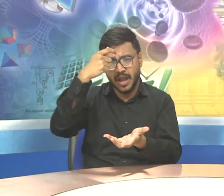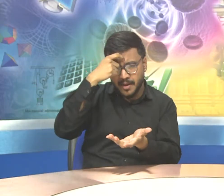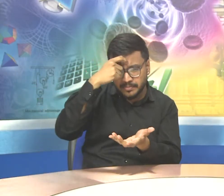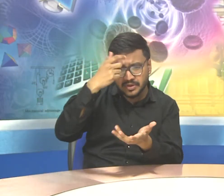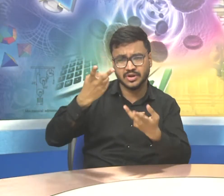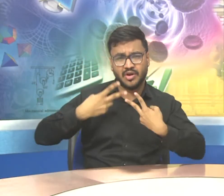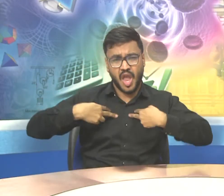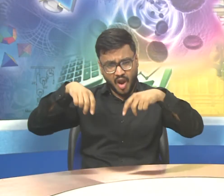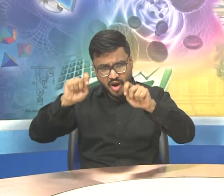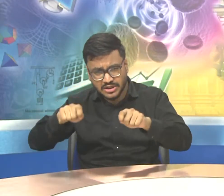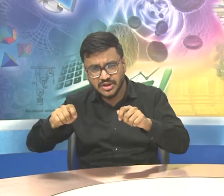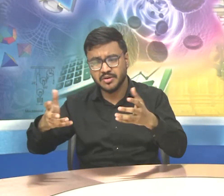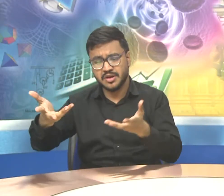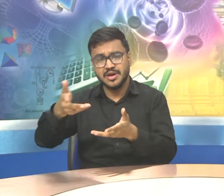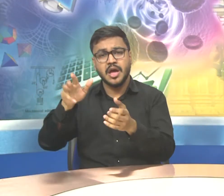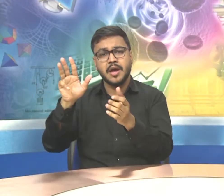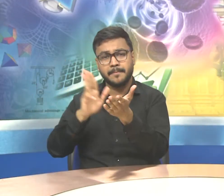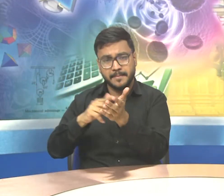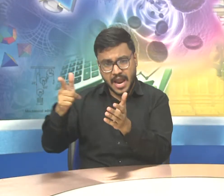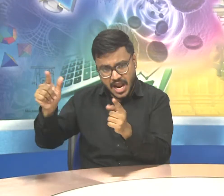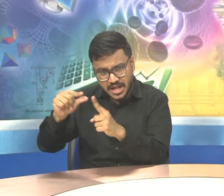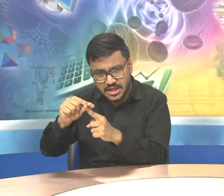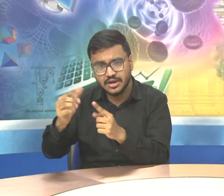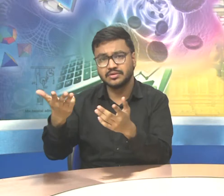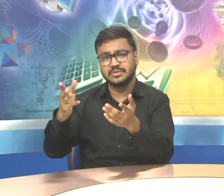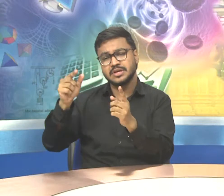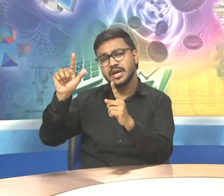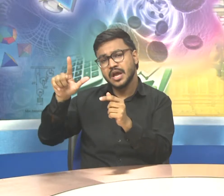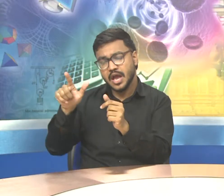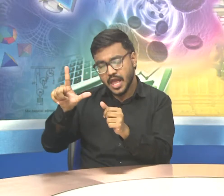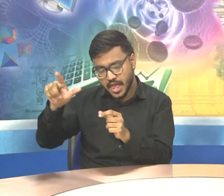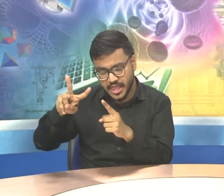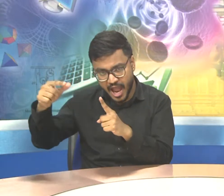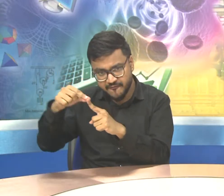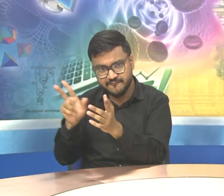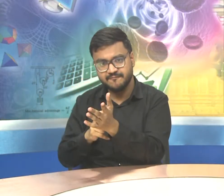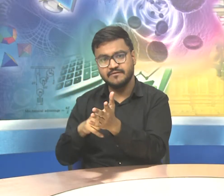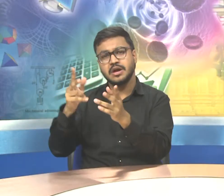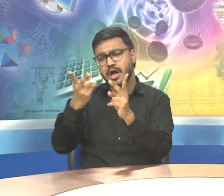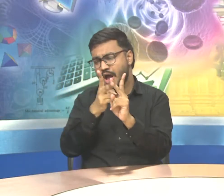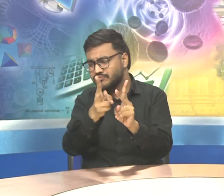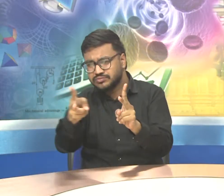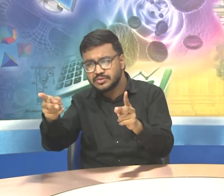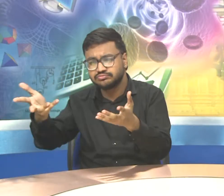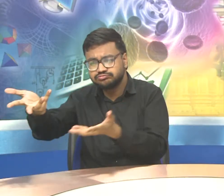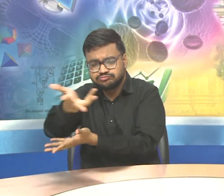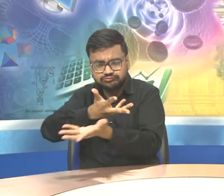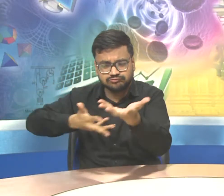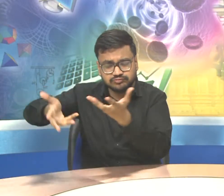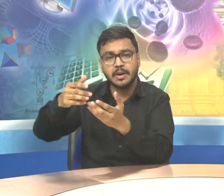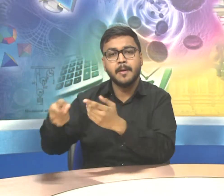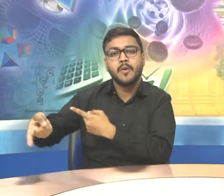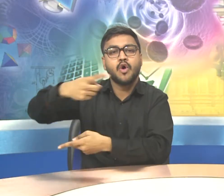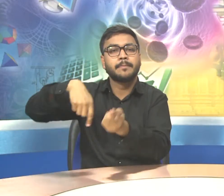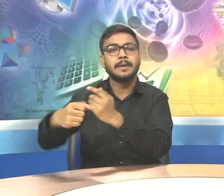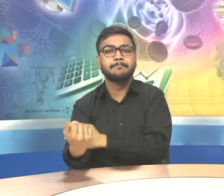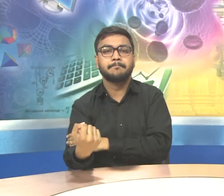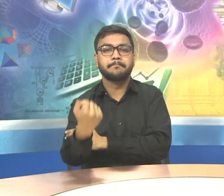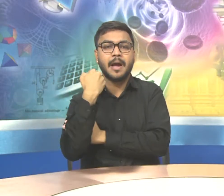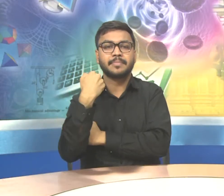Parliament is a place where various kind of peoples and ministries, presidents came